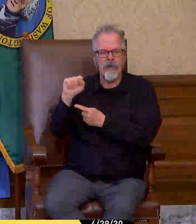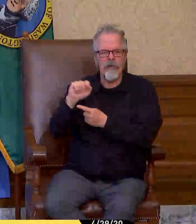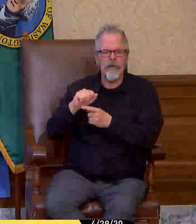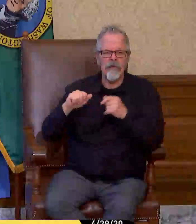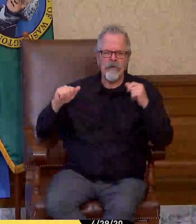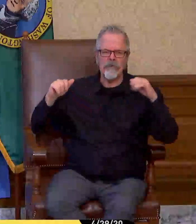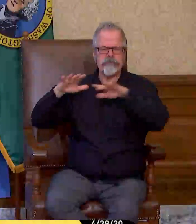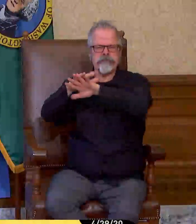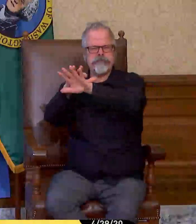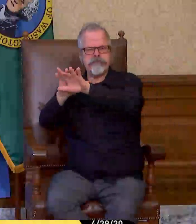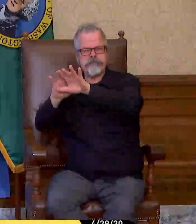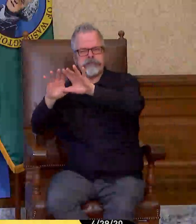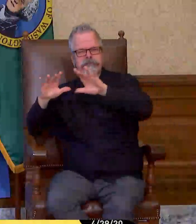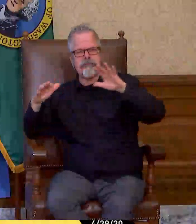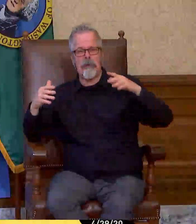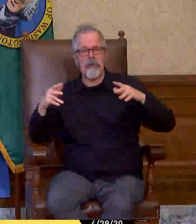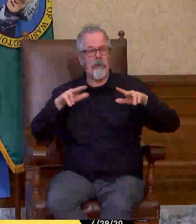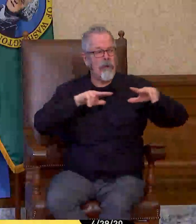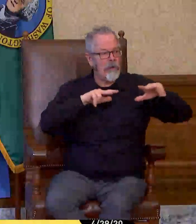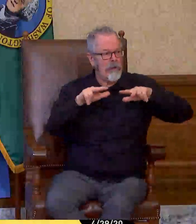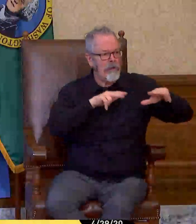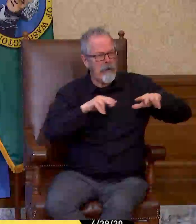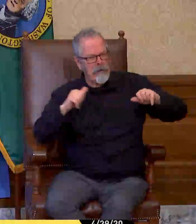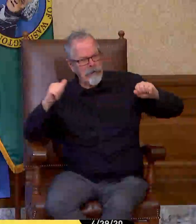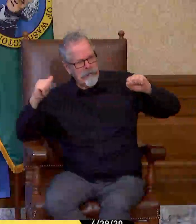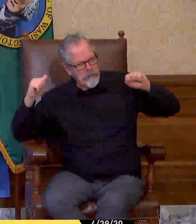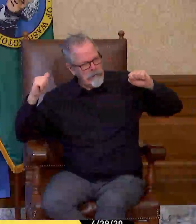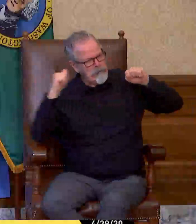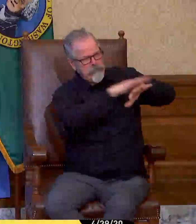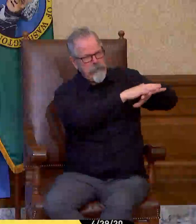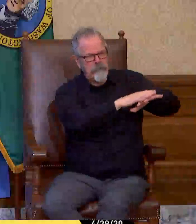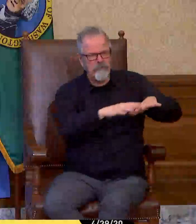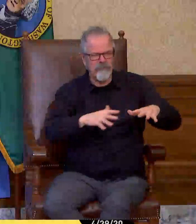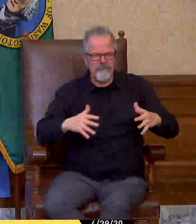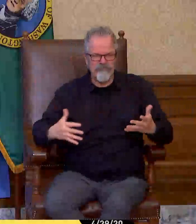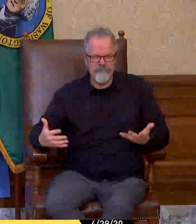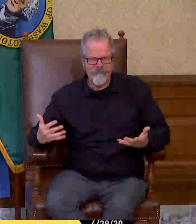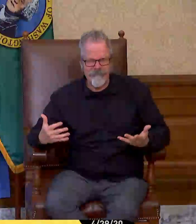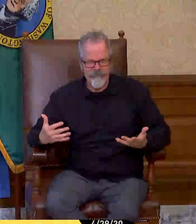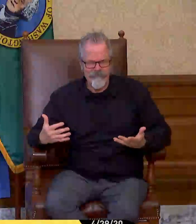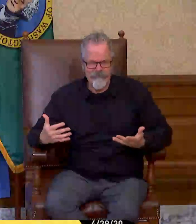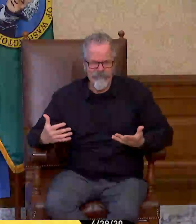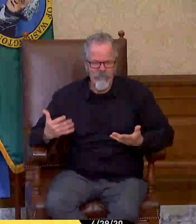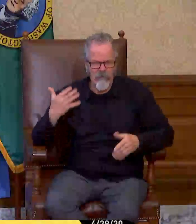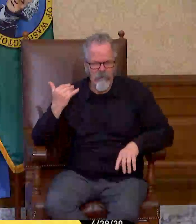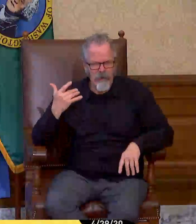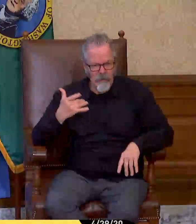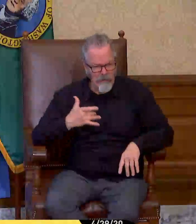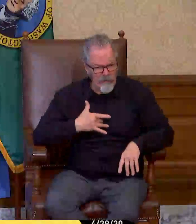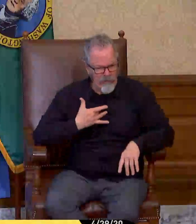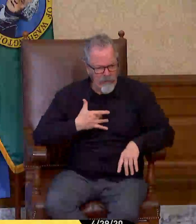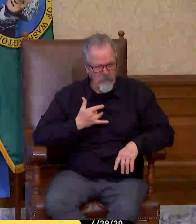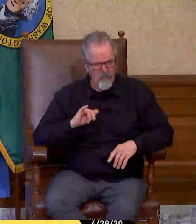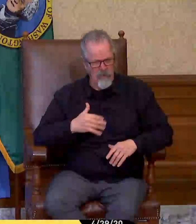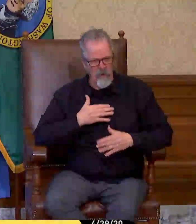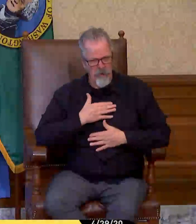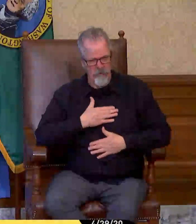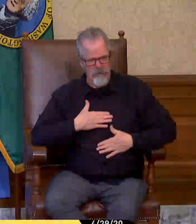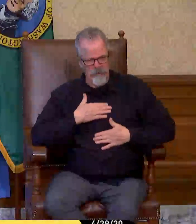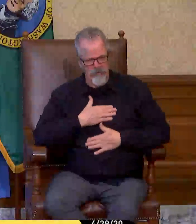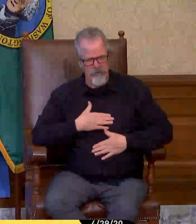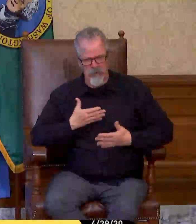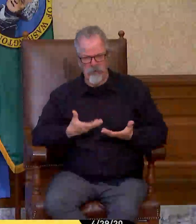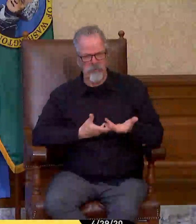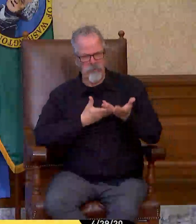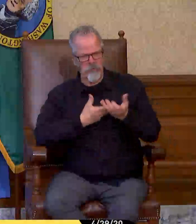operate in a safe way? Well, to start with, if we find out that people are not showing